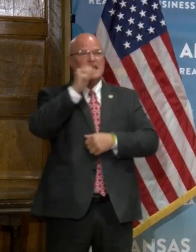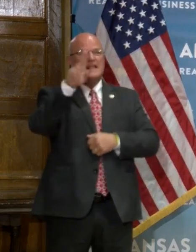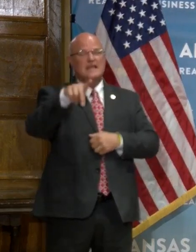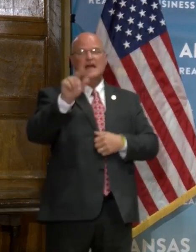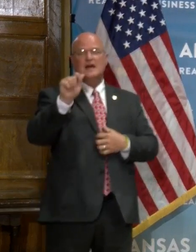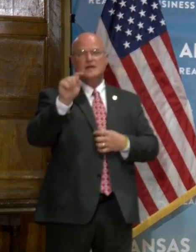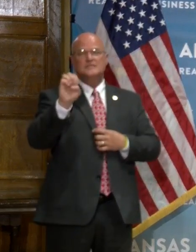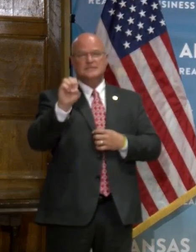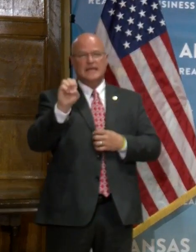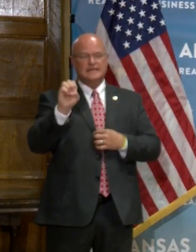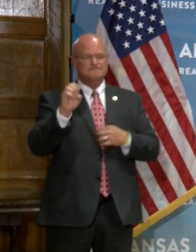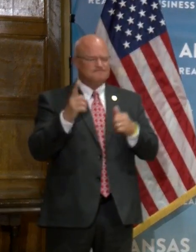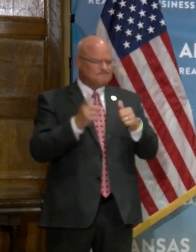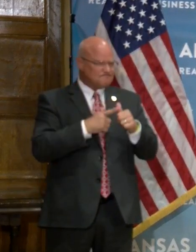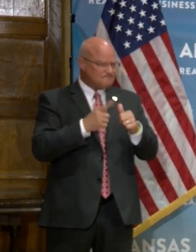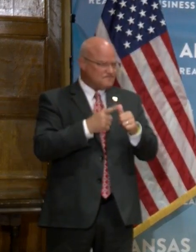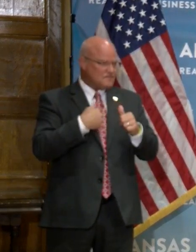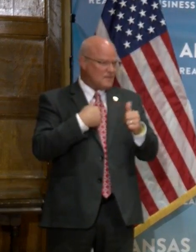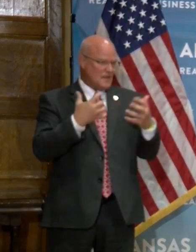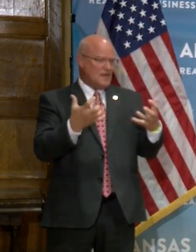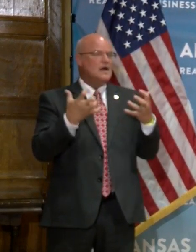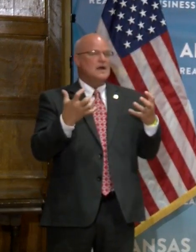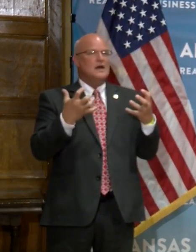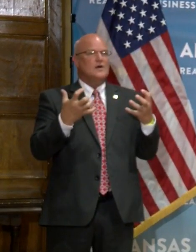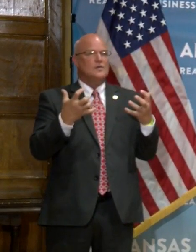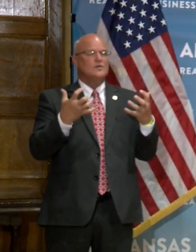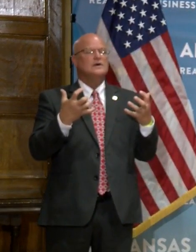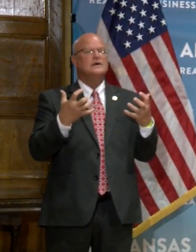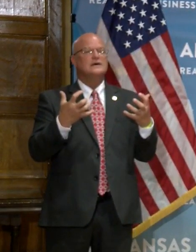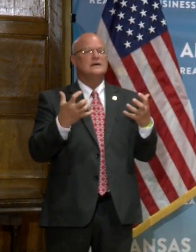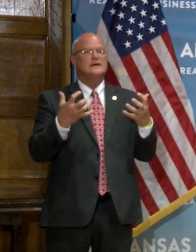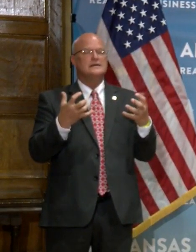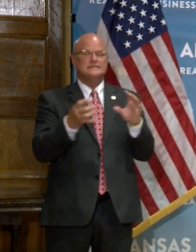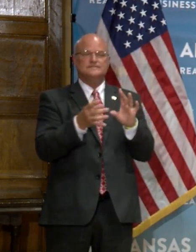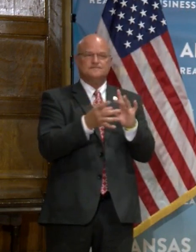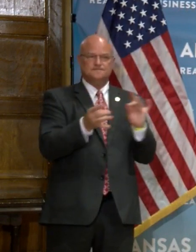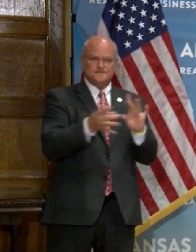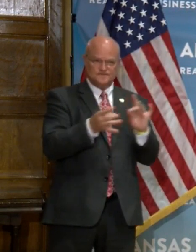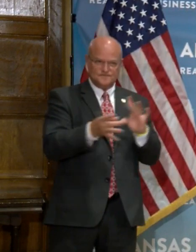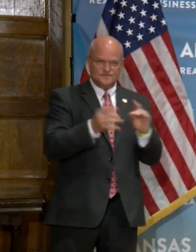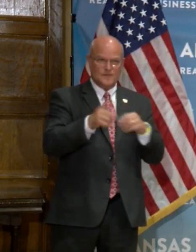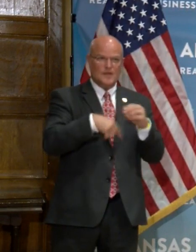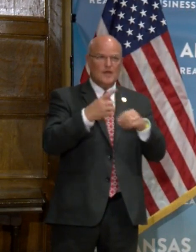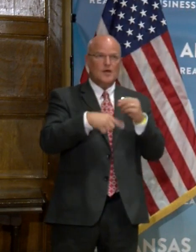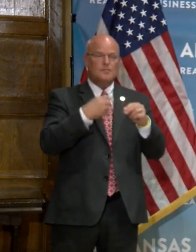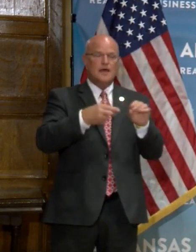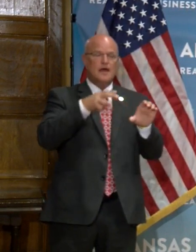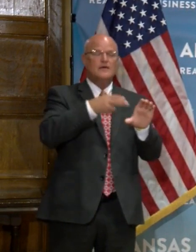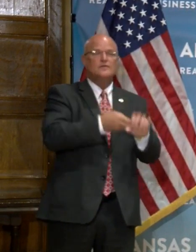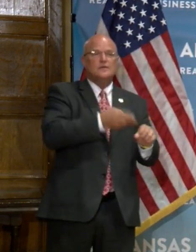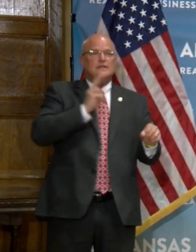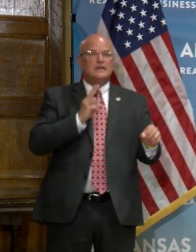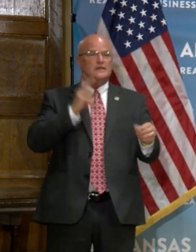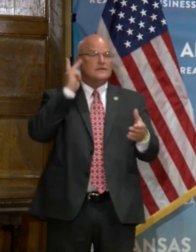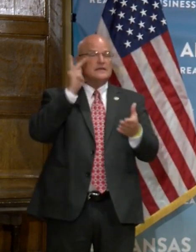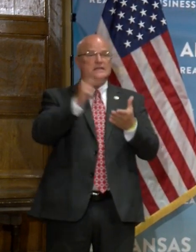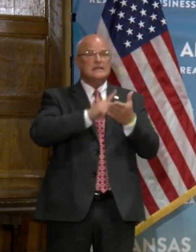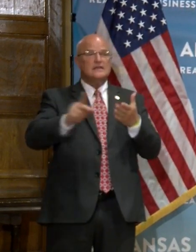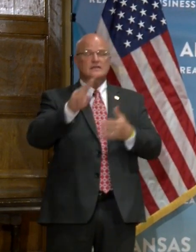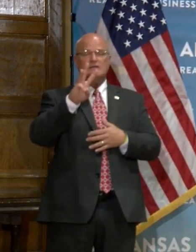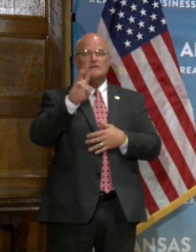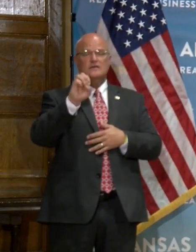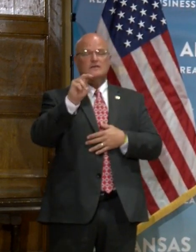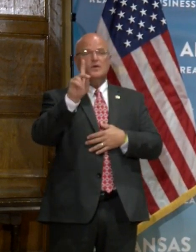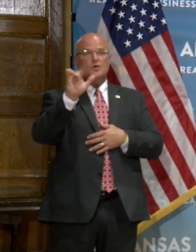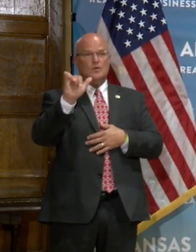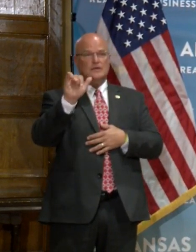update. First, I want to just make a comment on the resignation of Secretary Wendy